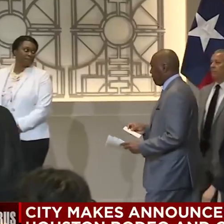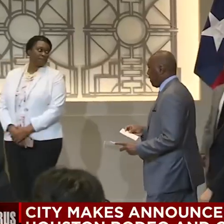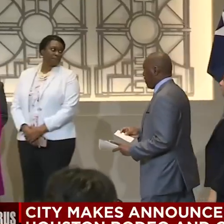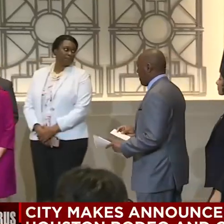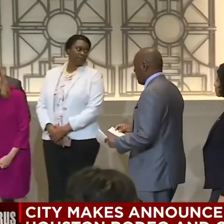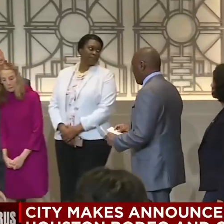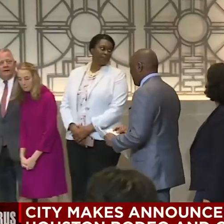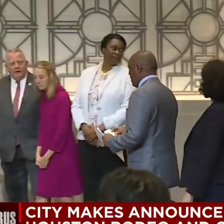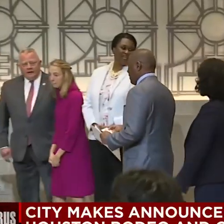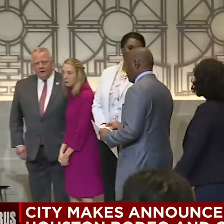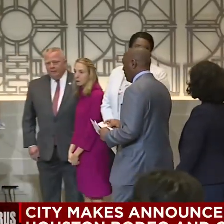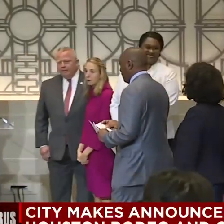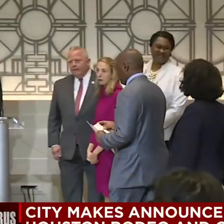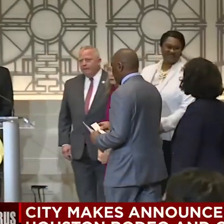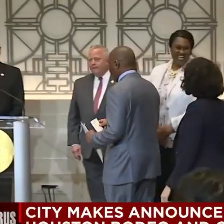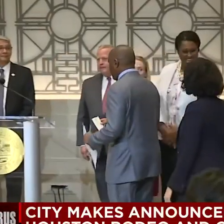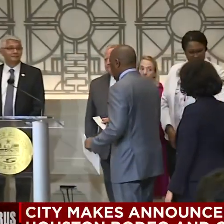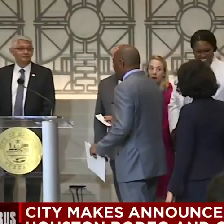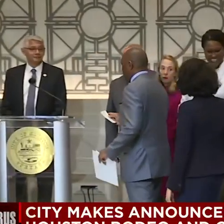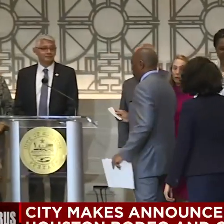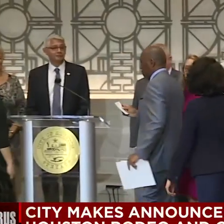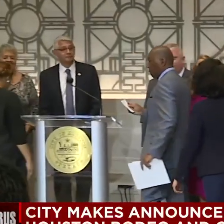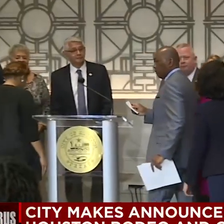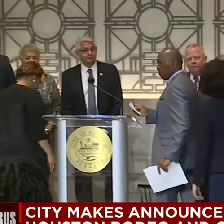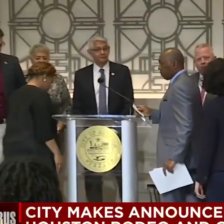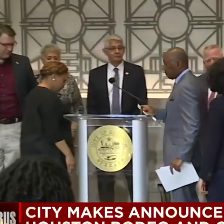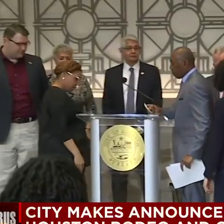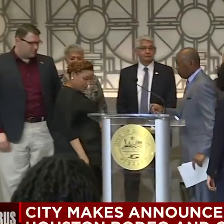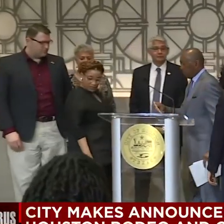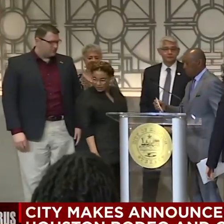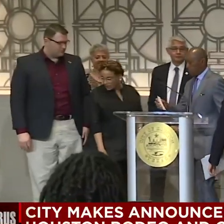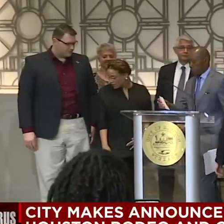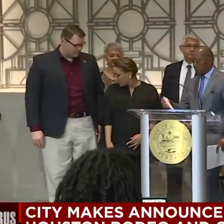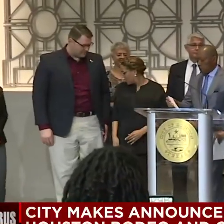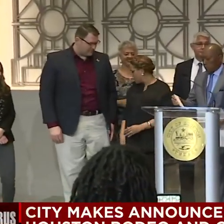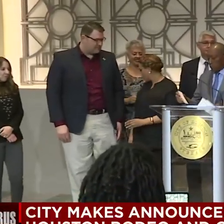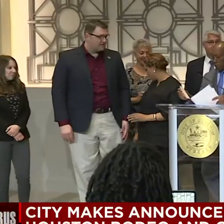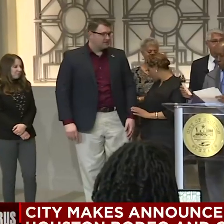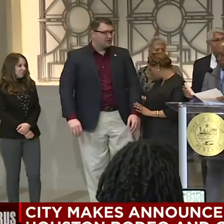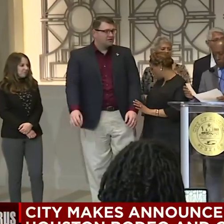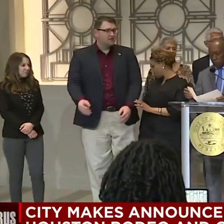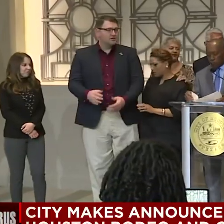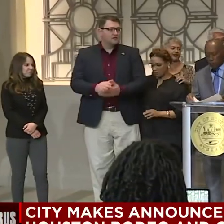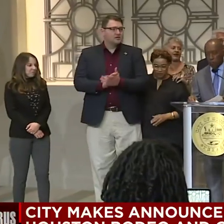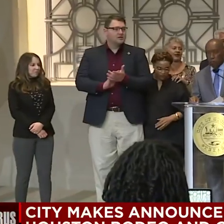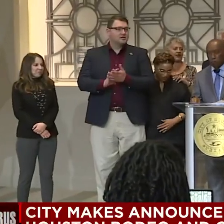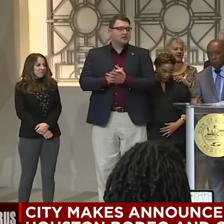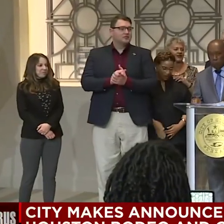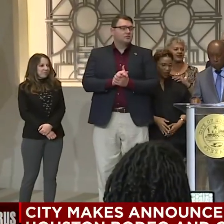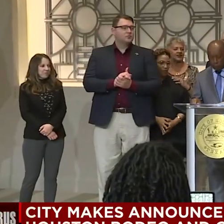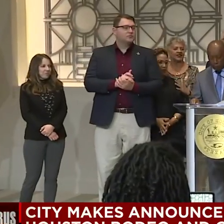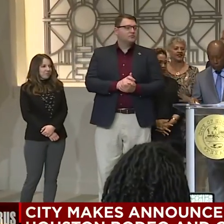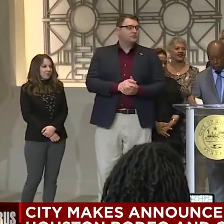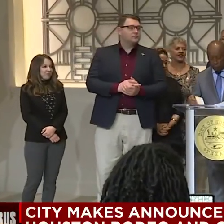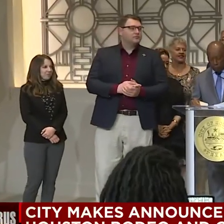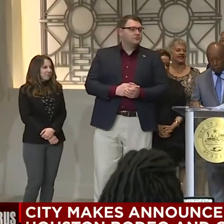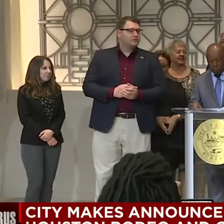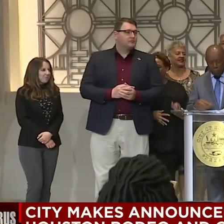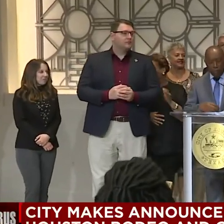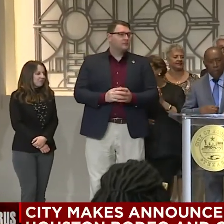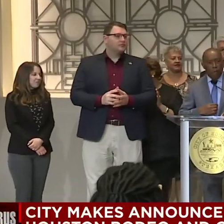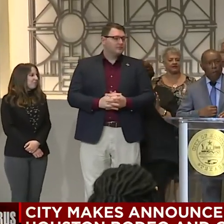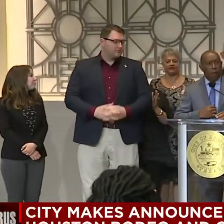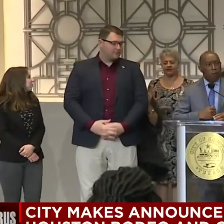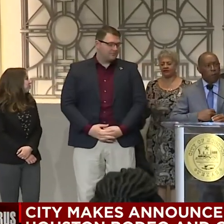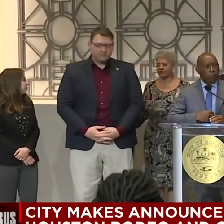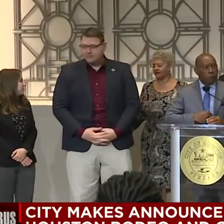Looks like we are getting some activity there at City Hall. Houston Mayor Sylvester Turner walking up to the podium along with Harris County Judge Lena